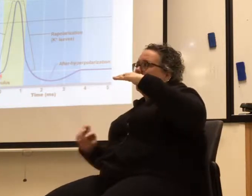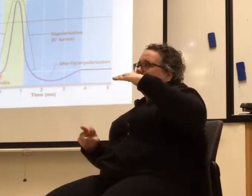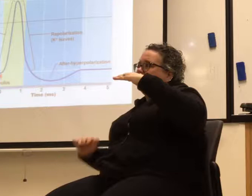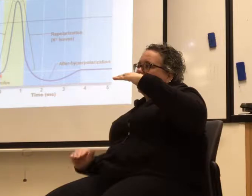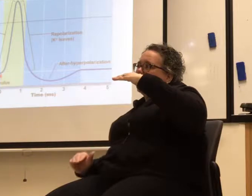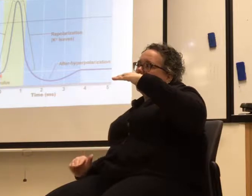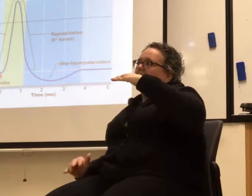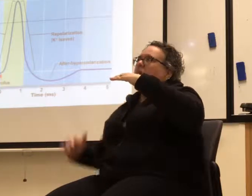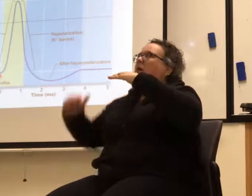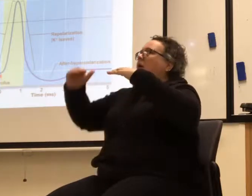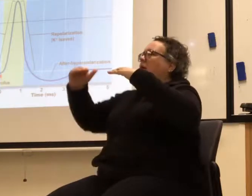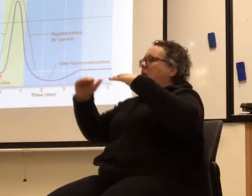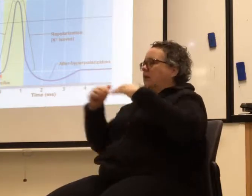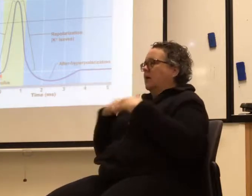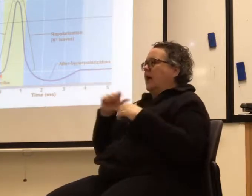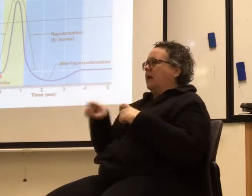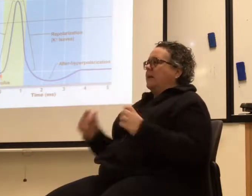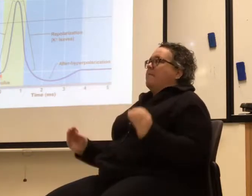let's say